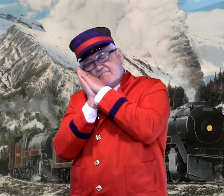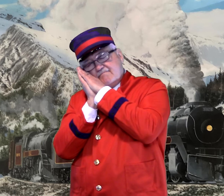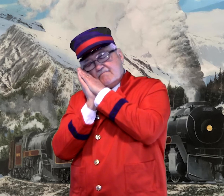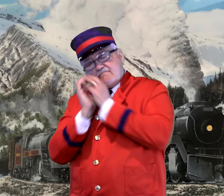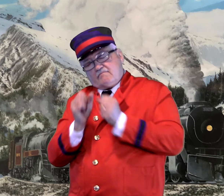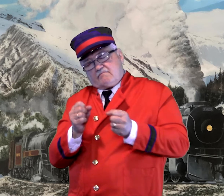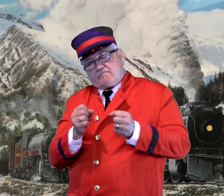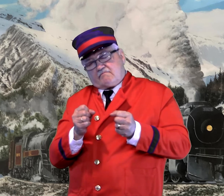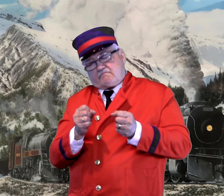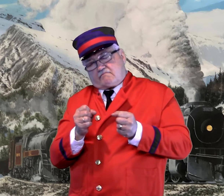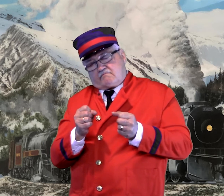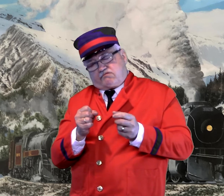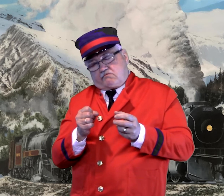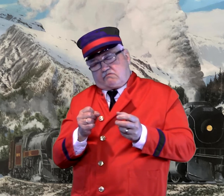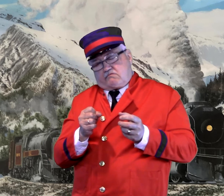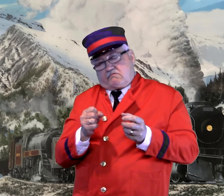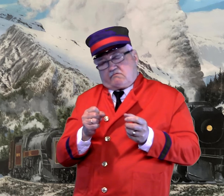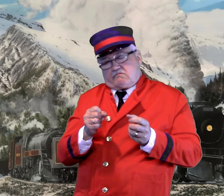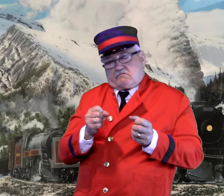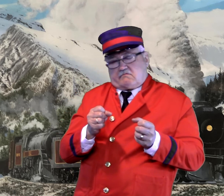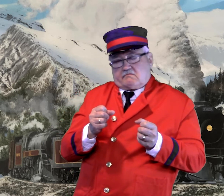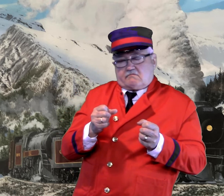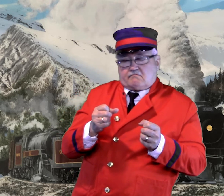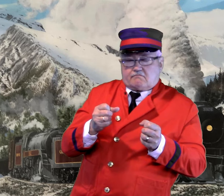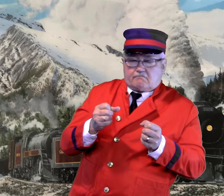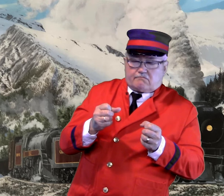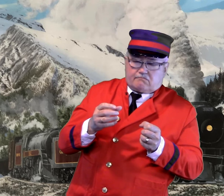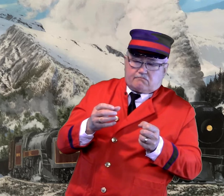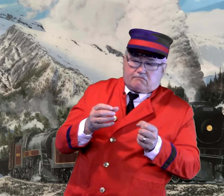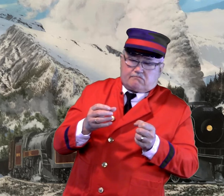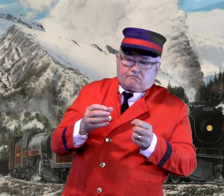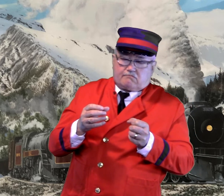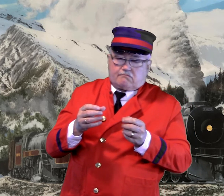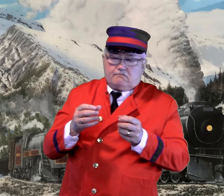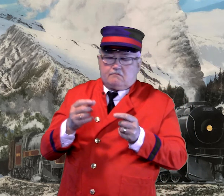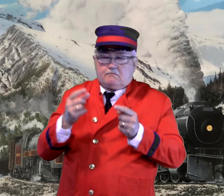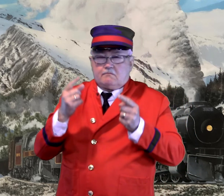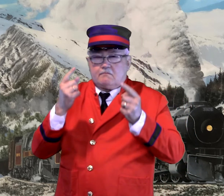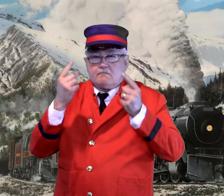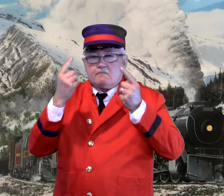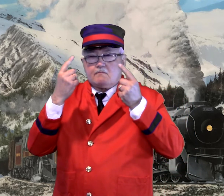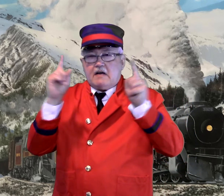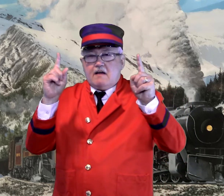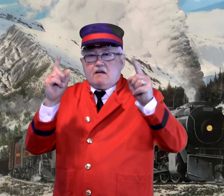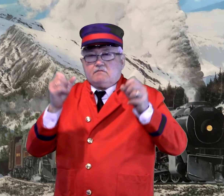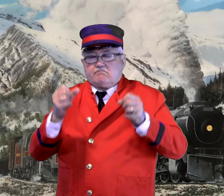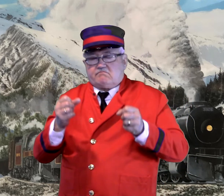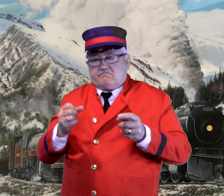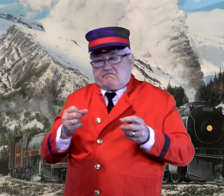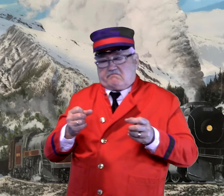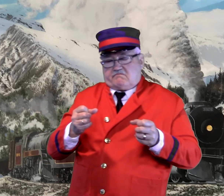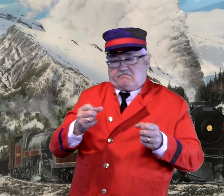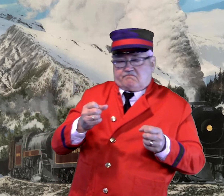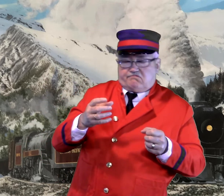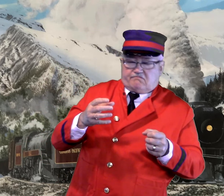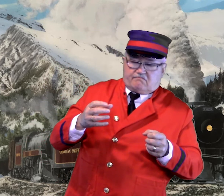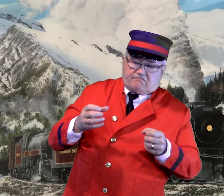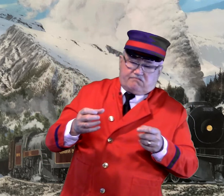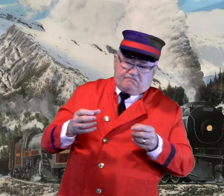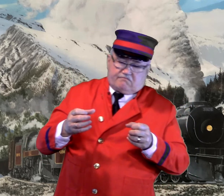night. At some point, the repairs were completed and the locomotive built up steam and started on